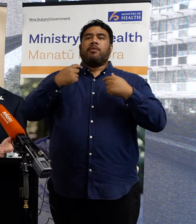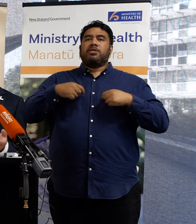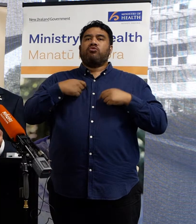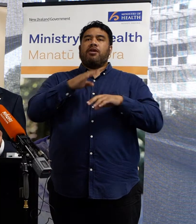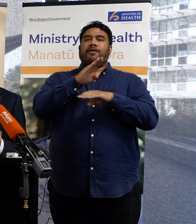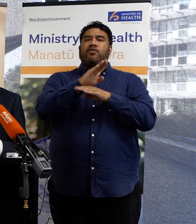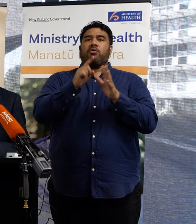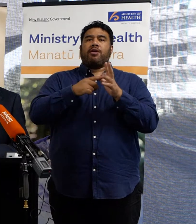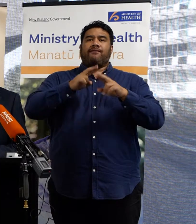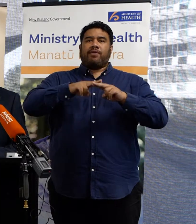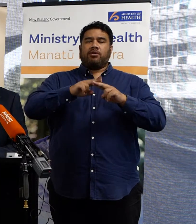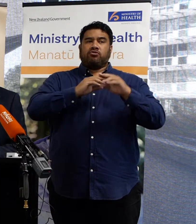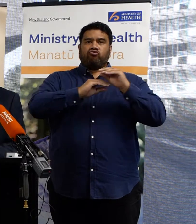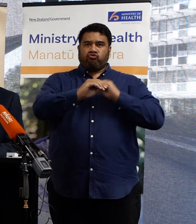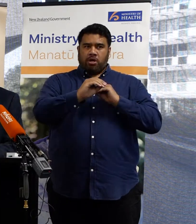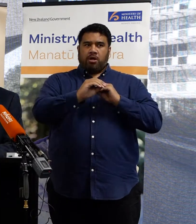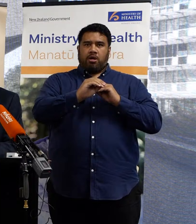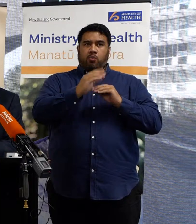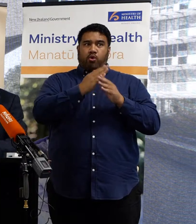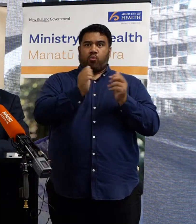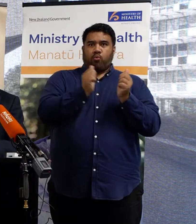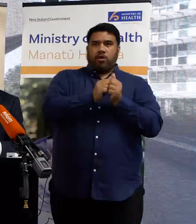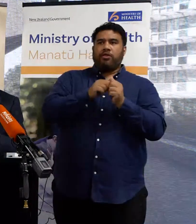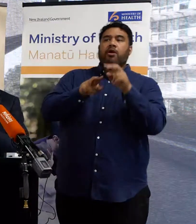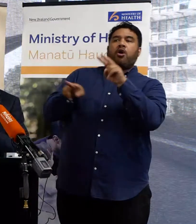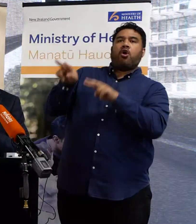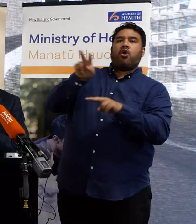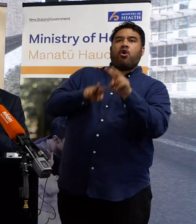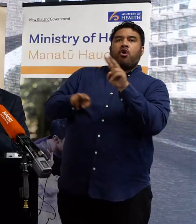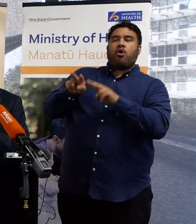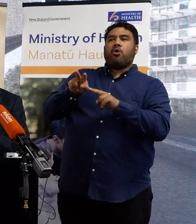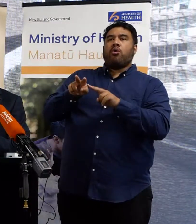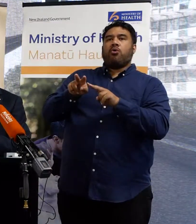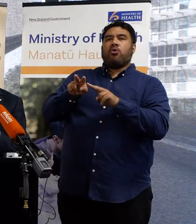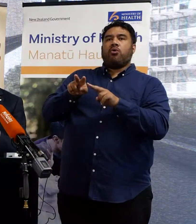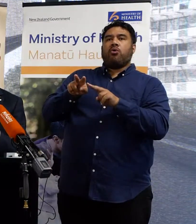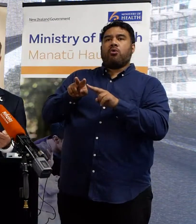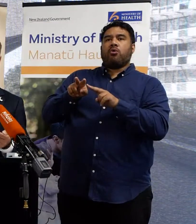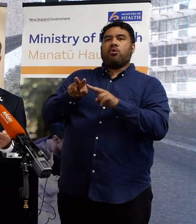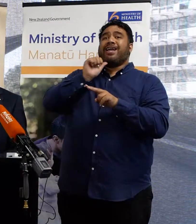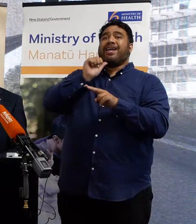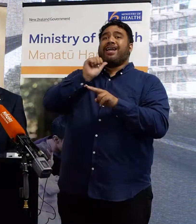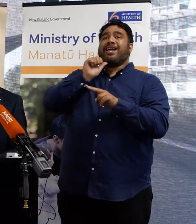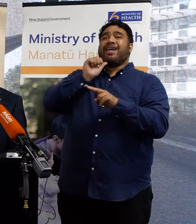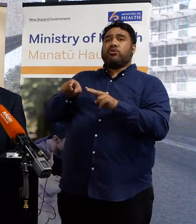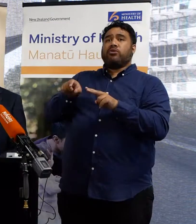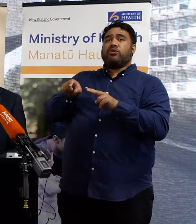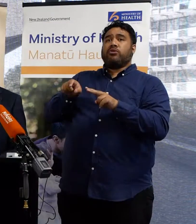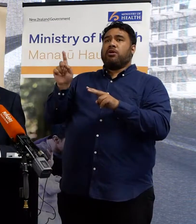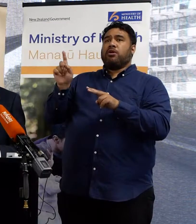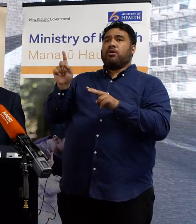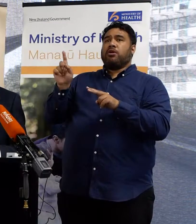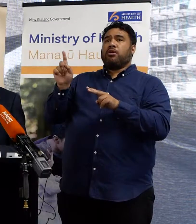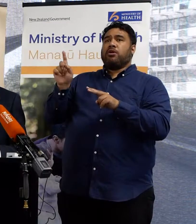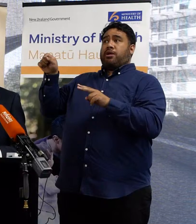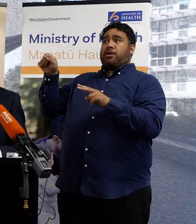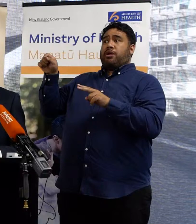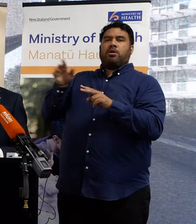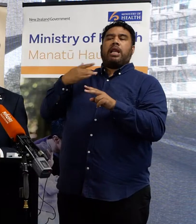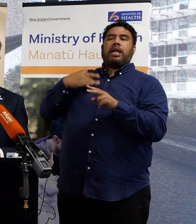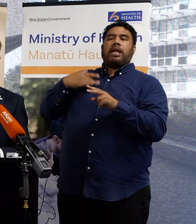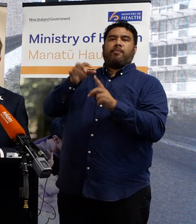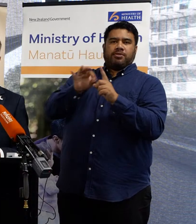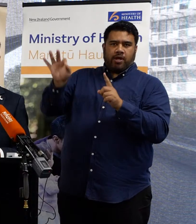on operational procedures for Pacific nationals who are turned away from their home countries because they may have been in China or travelled